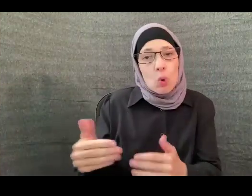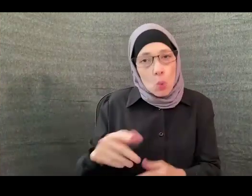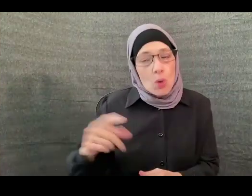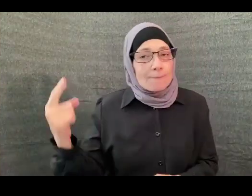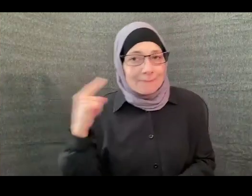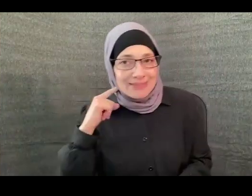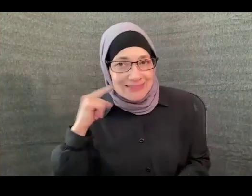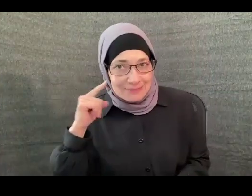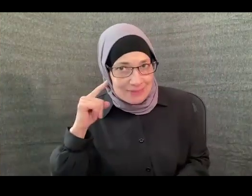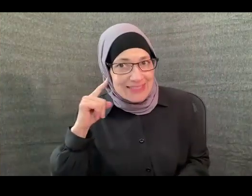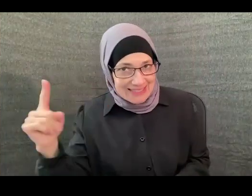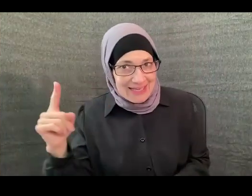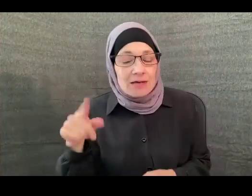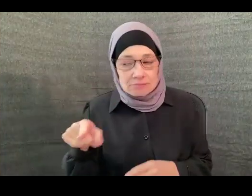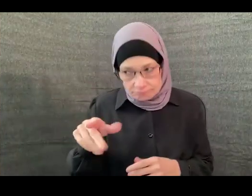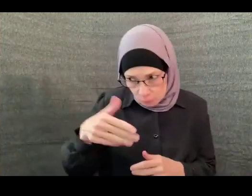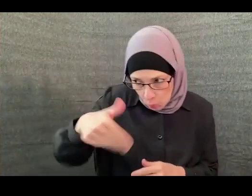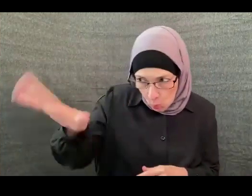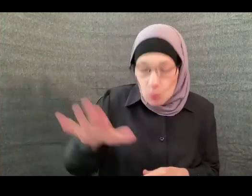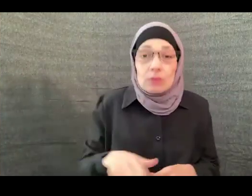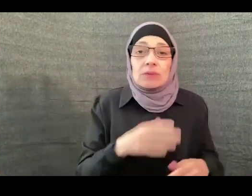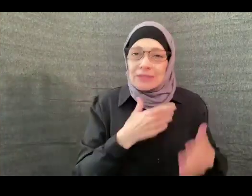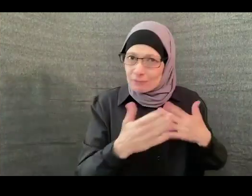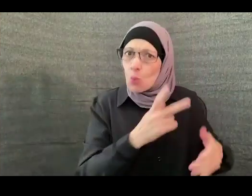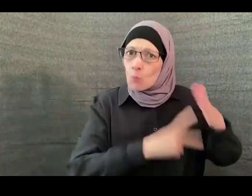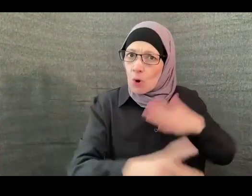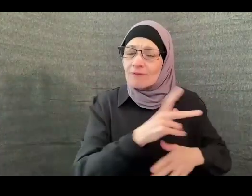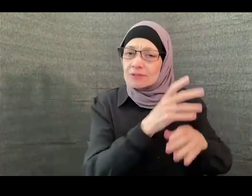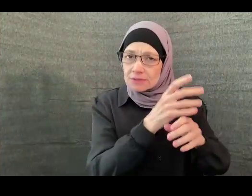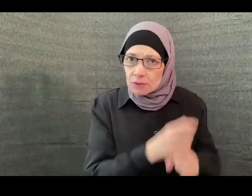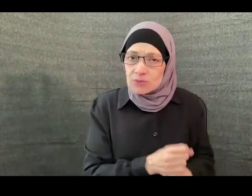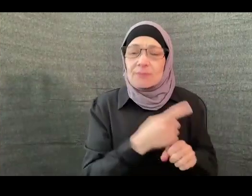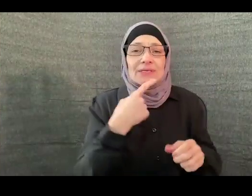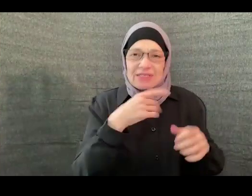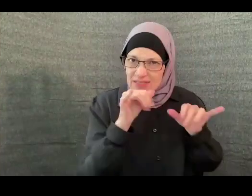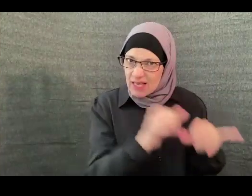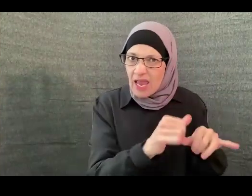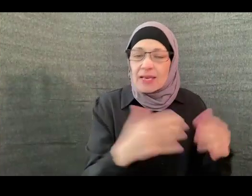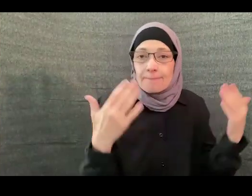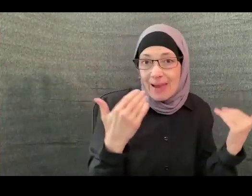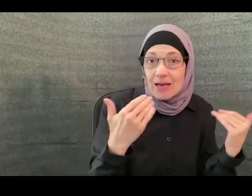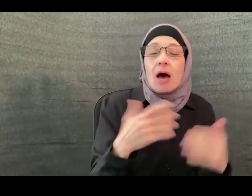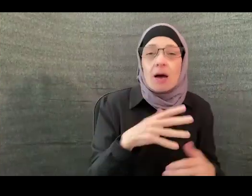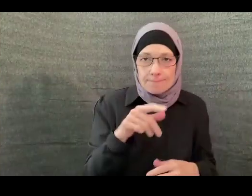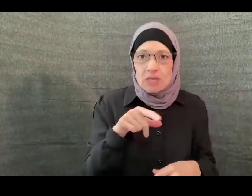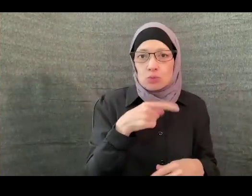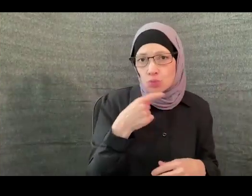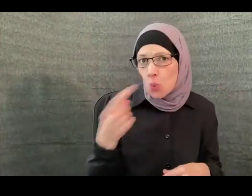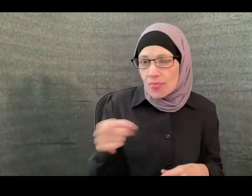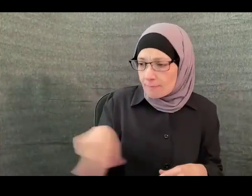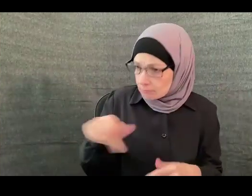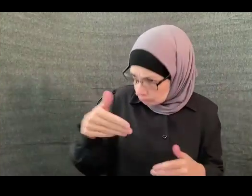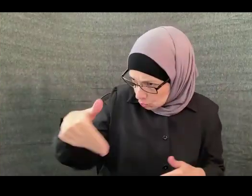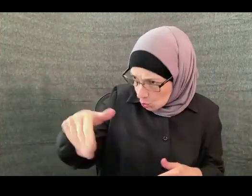them, go to Medina. And definitely he pointed them to some contacts in Medina that they will reach out